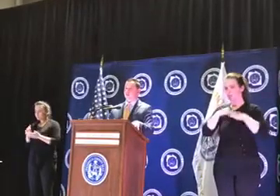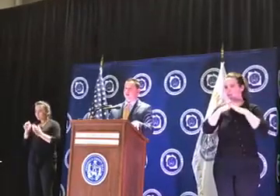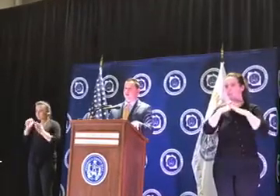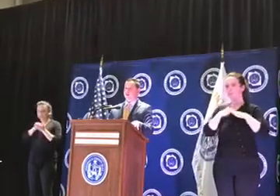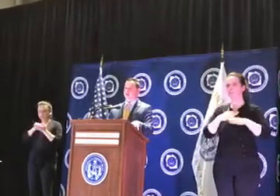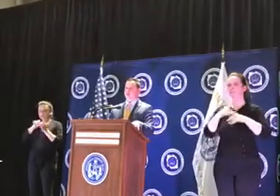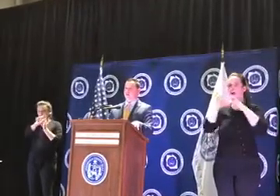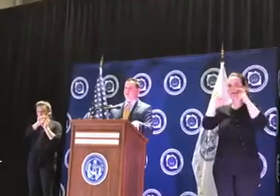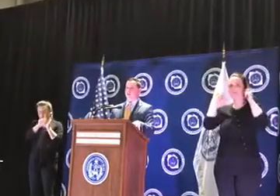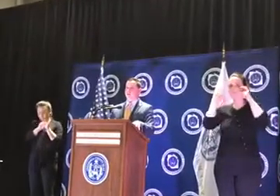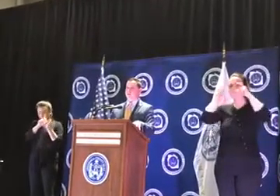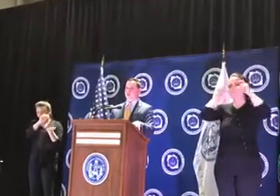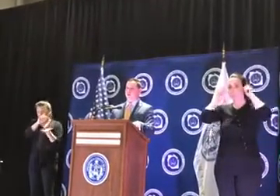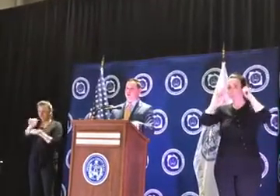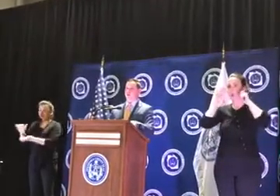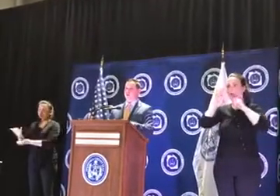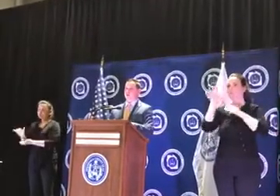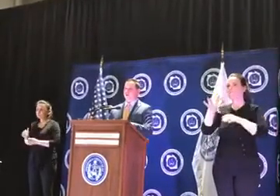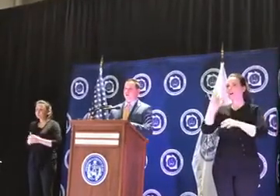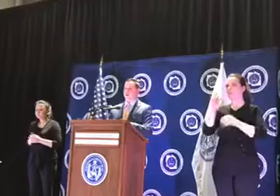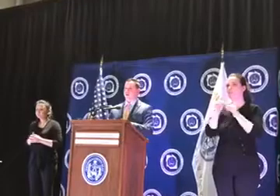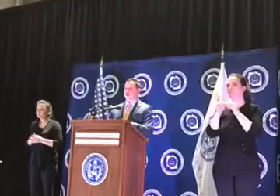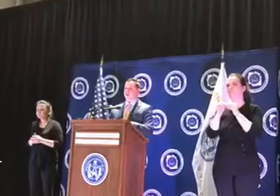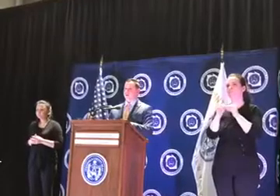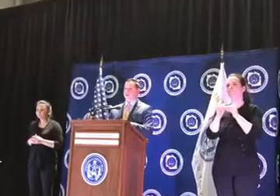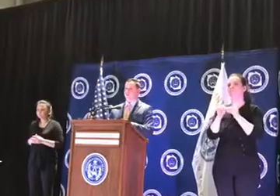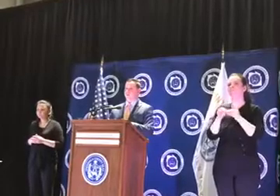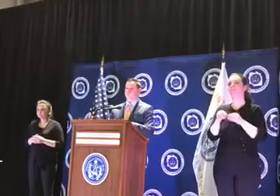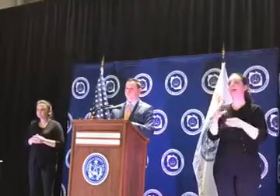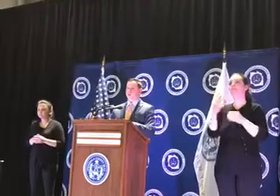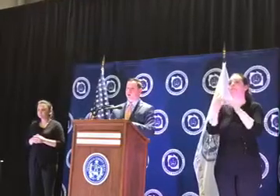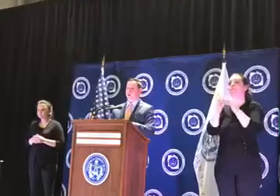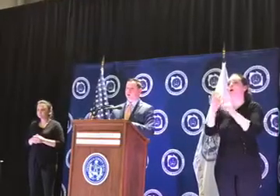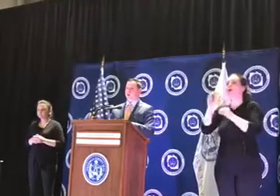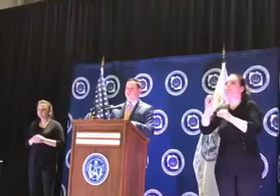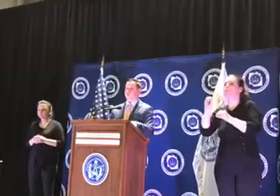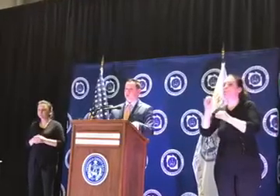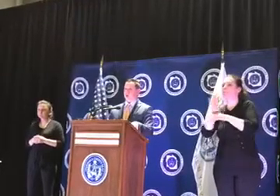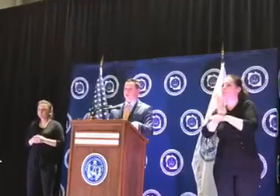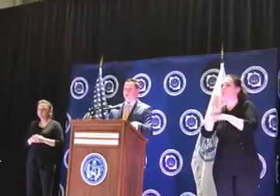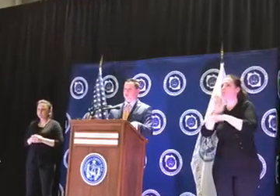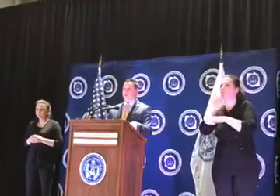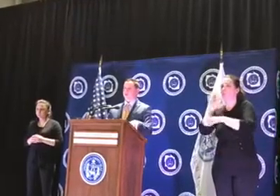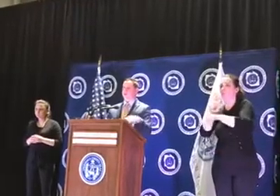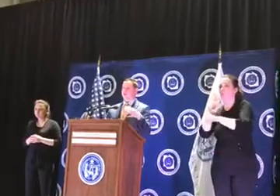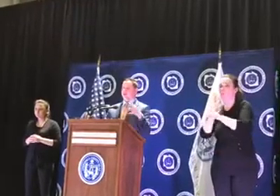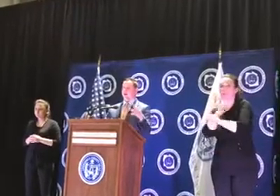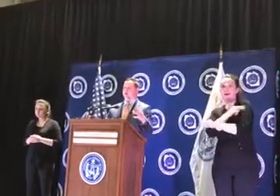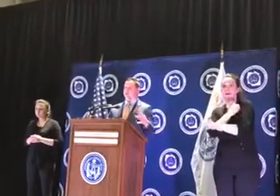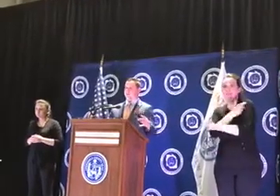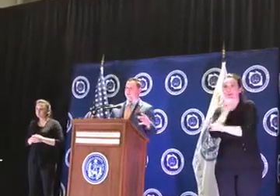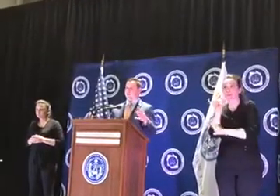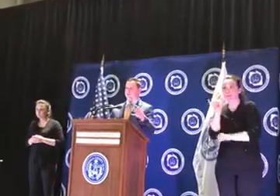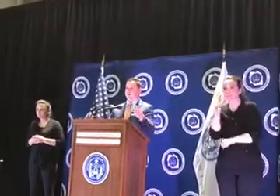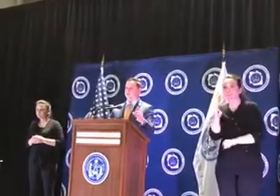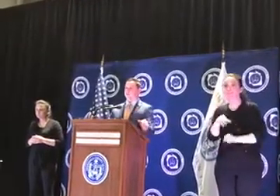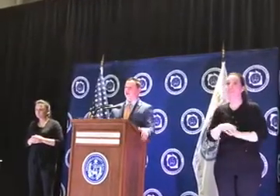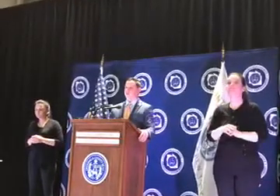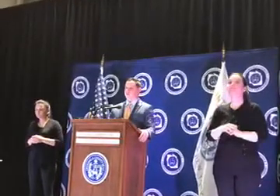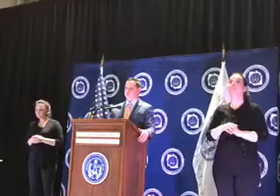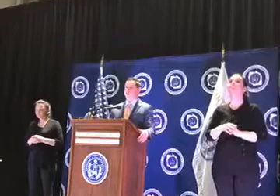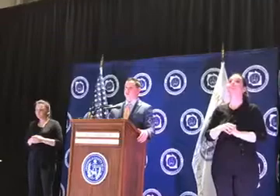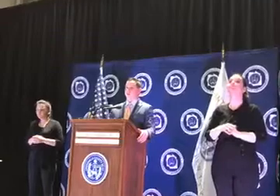chains. Many of these supply chains are interesting. Foreign countries, a lot